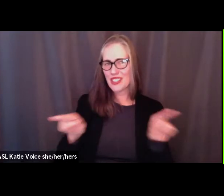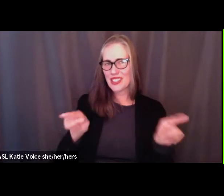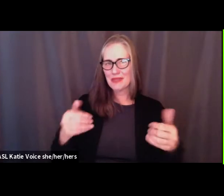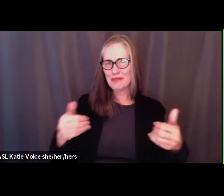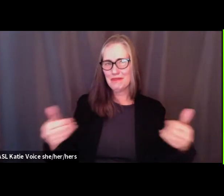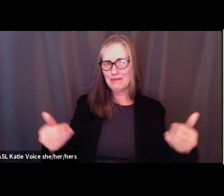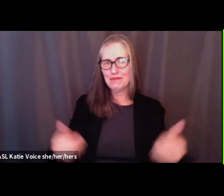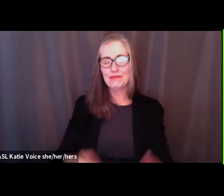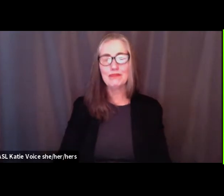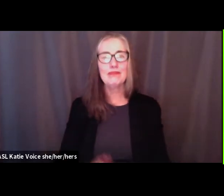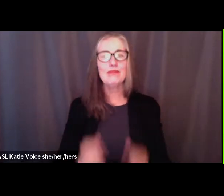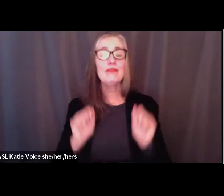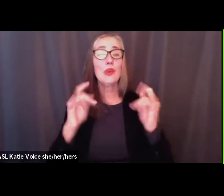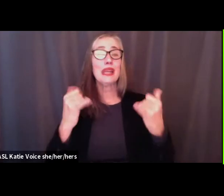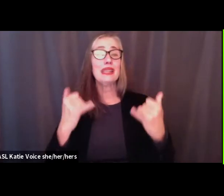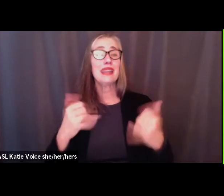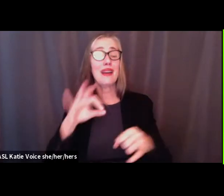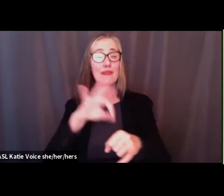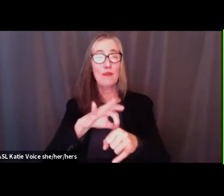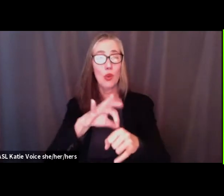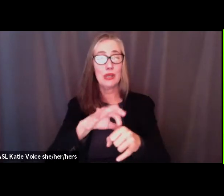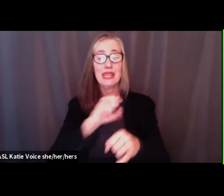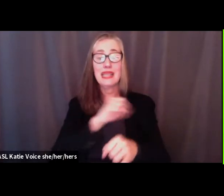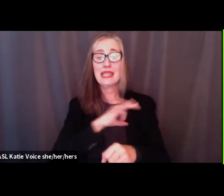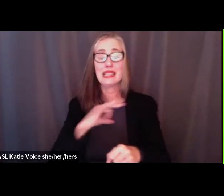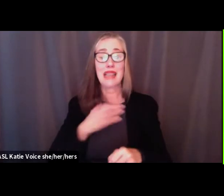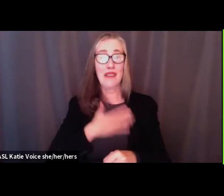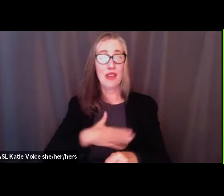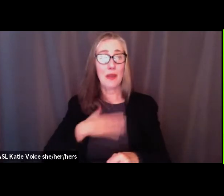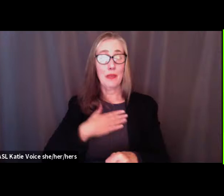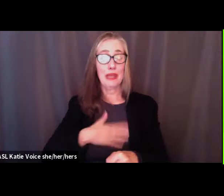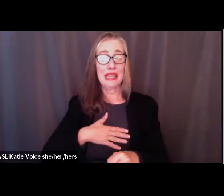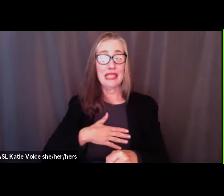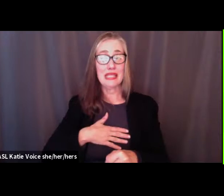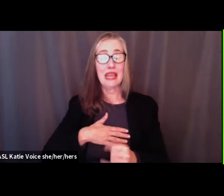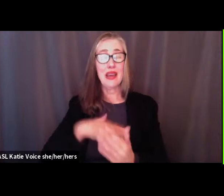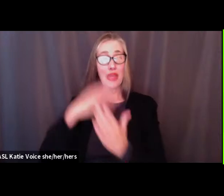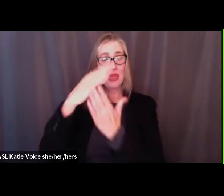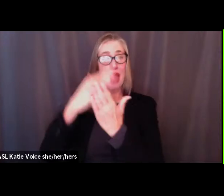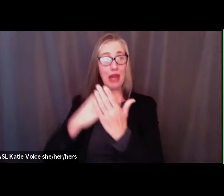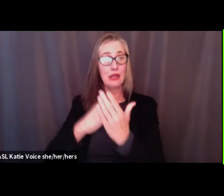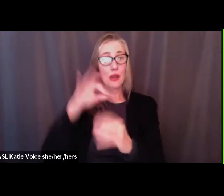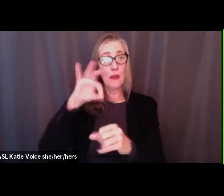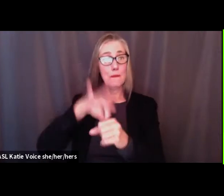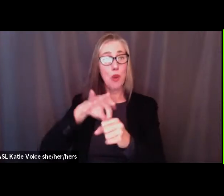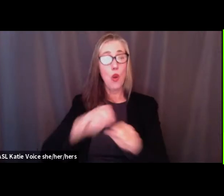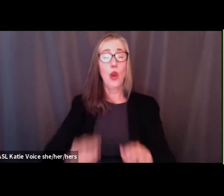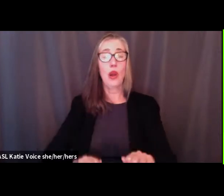then. If the staff would please put up the poll. All in favor of